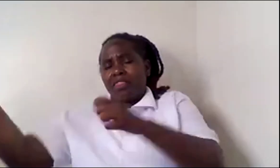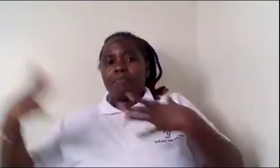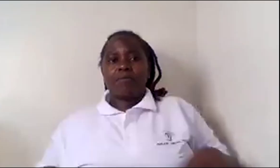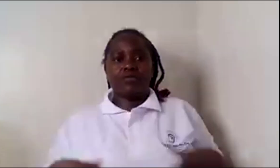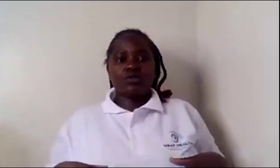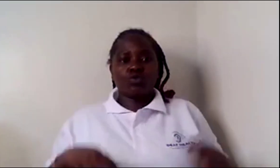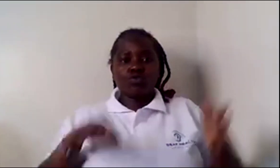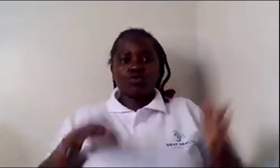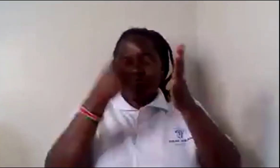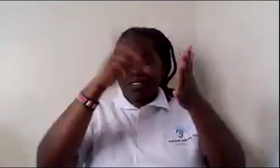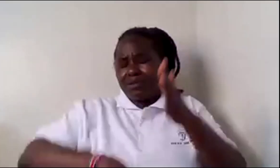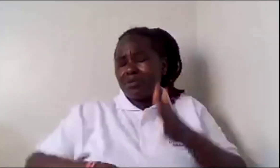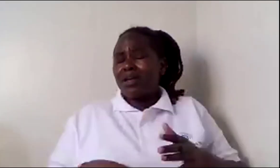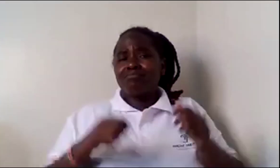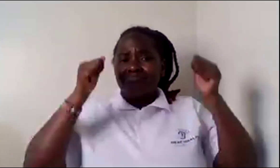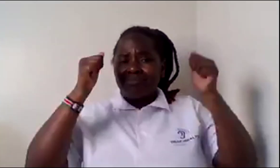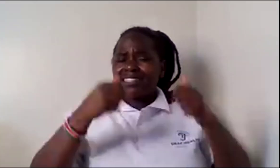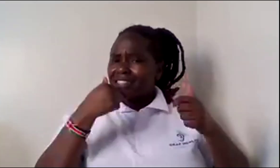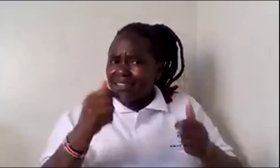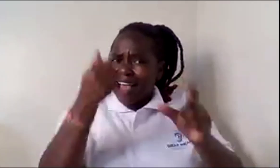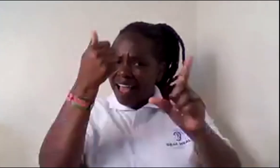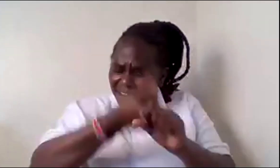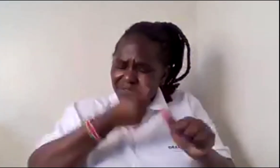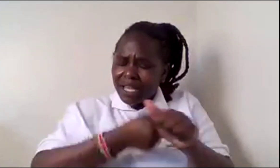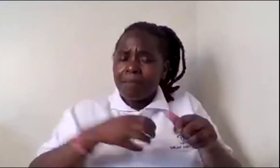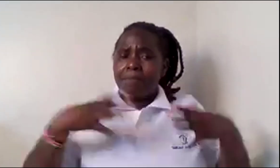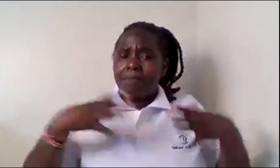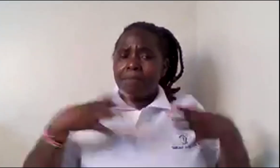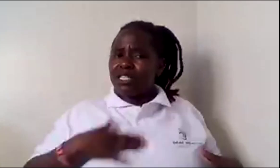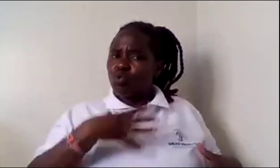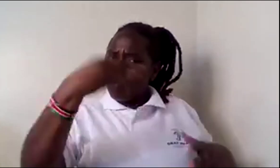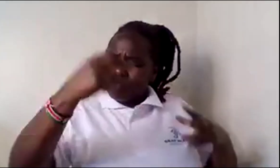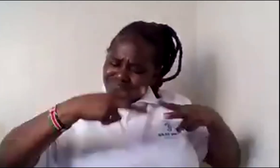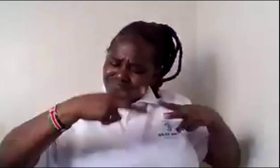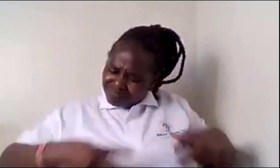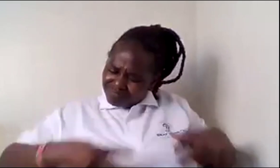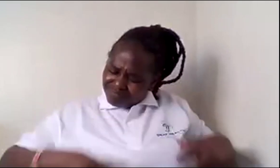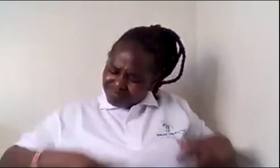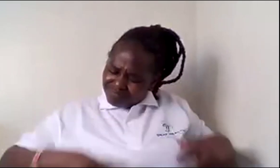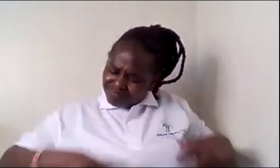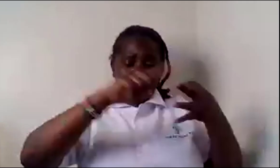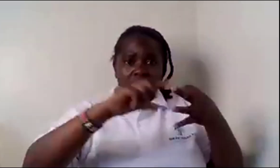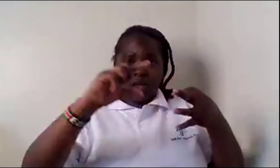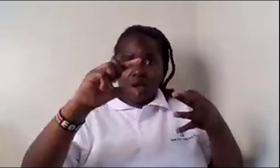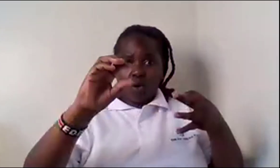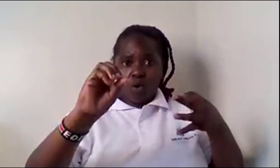really advocating for screening. Gonorrhea also, I told you, even gonorrhea is also just given a single